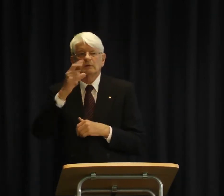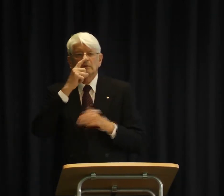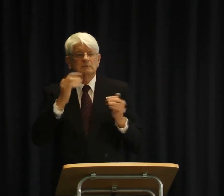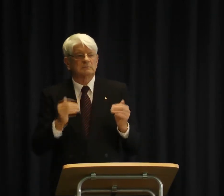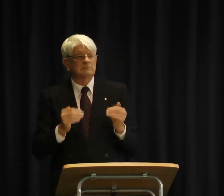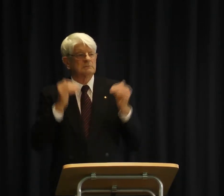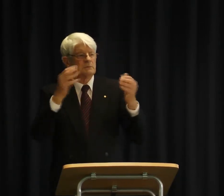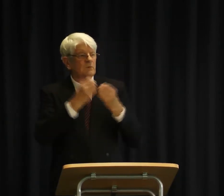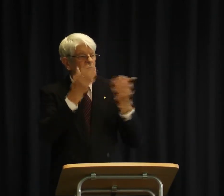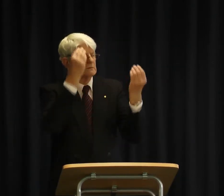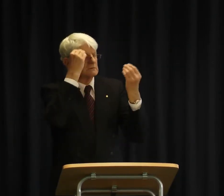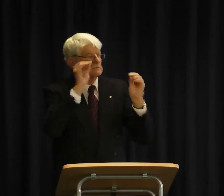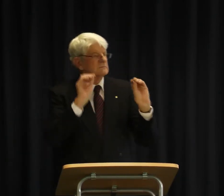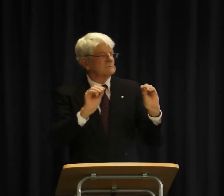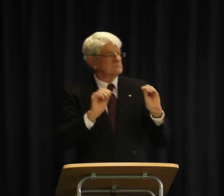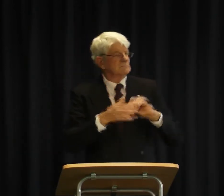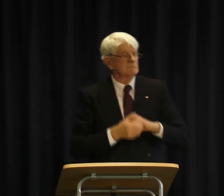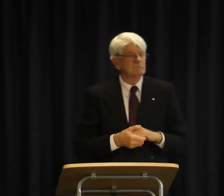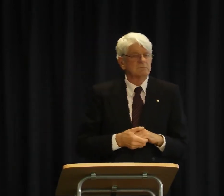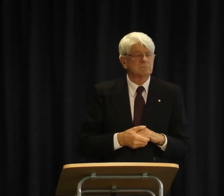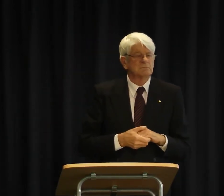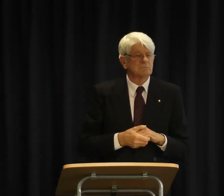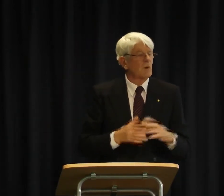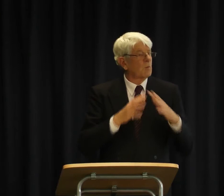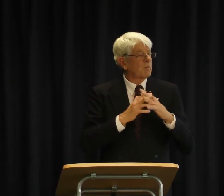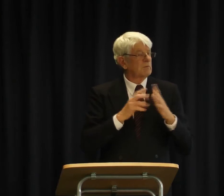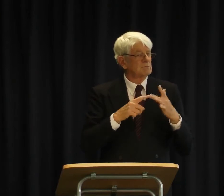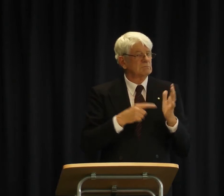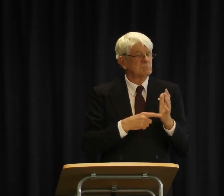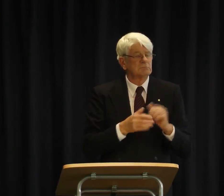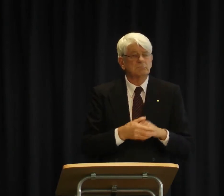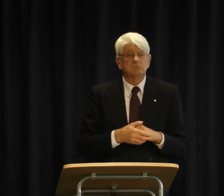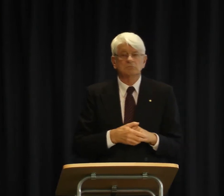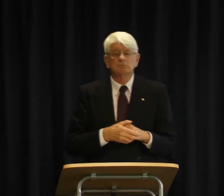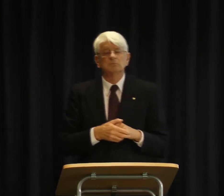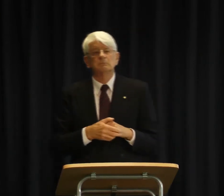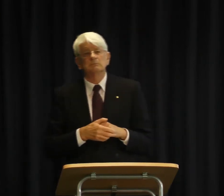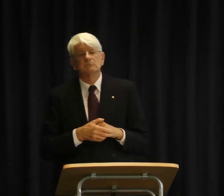that school. They wanted him to have a higher quality